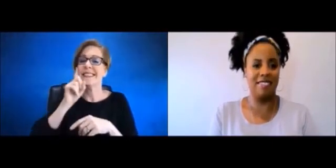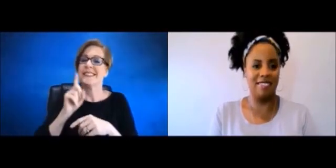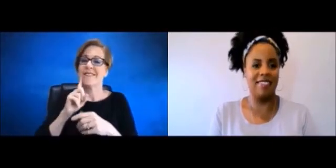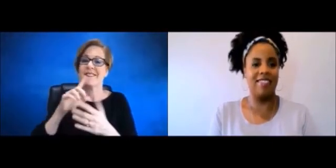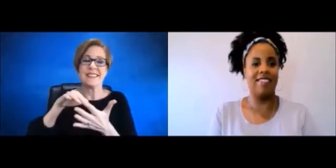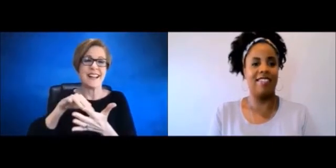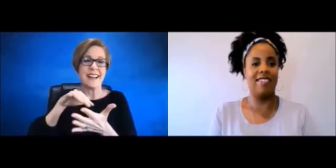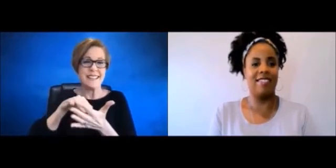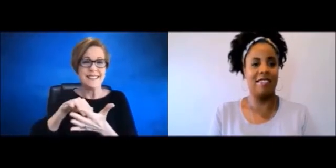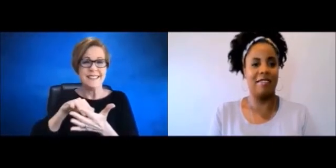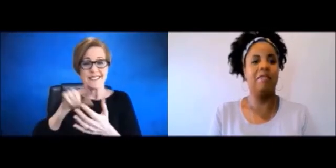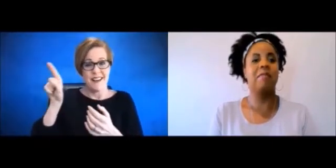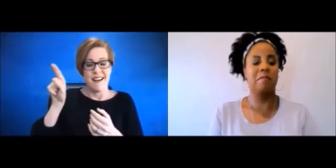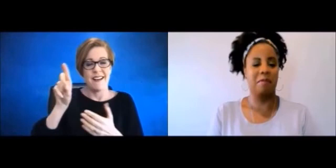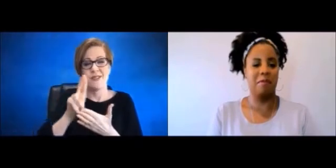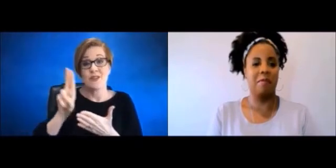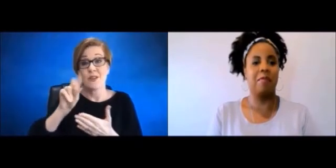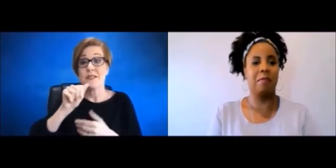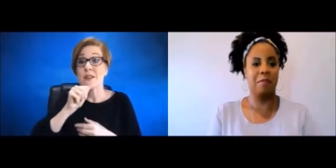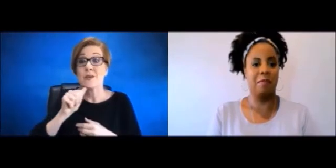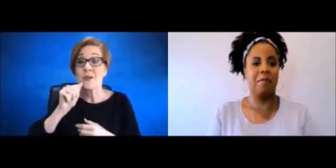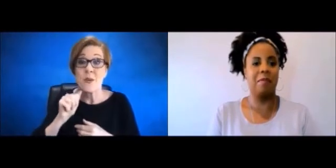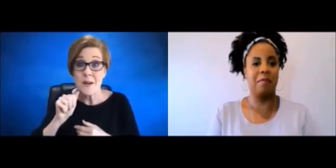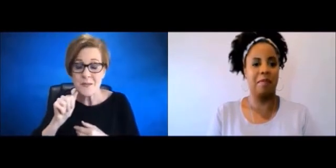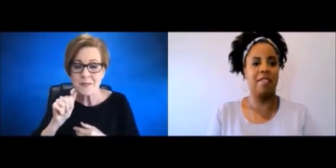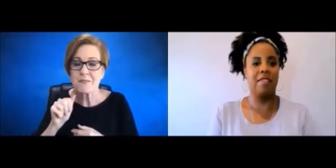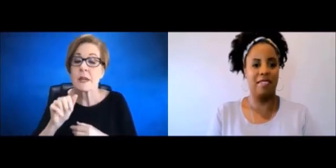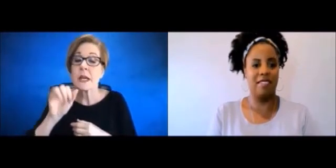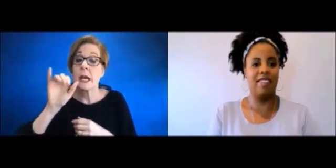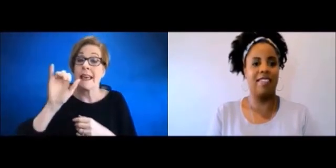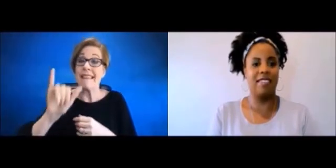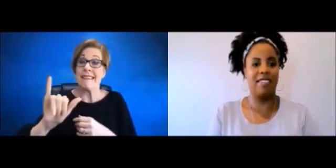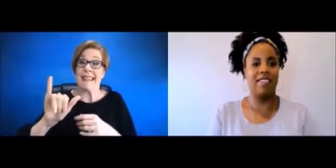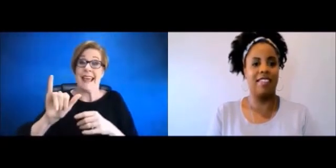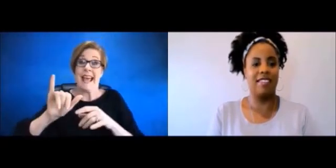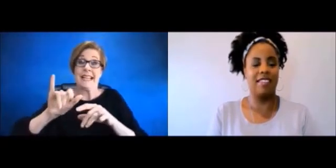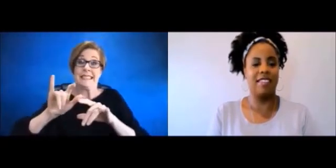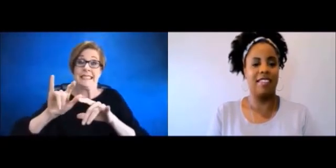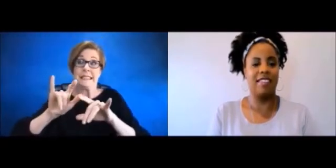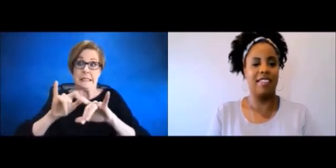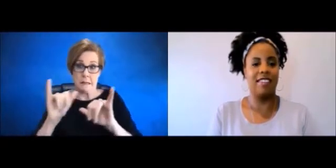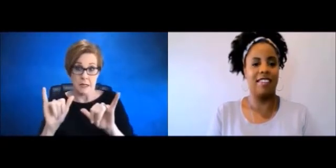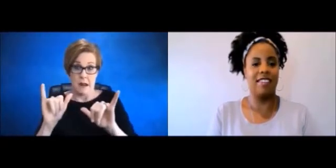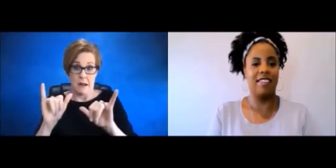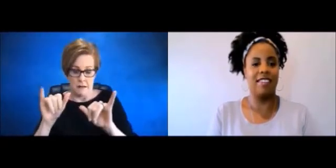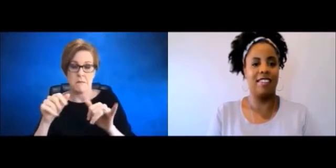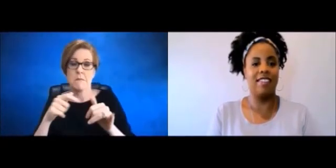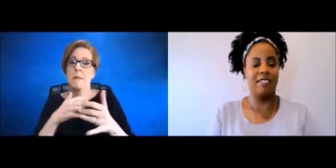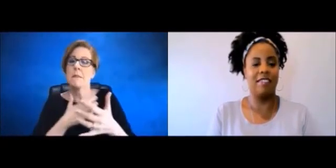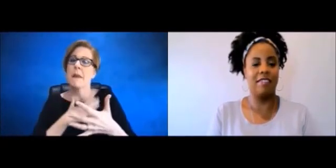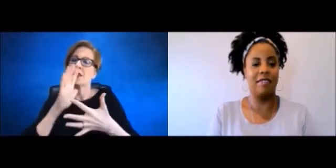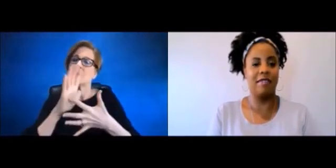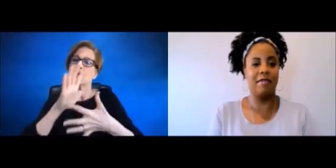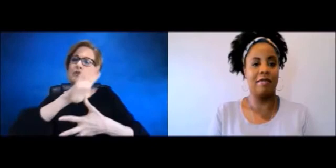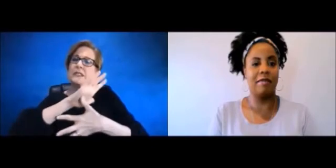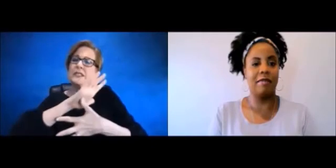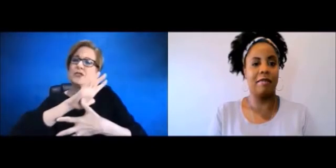my major to Deaf Studies and studied at the University of Arizona. While I was at U of A during my junior and